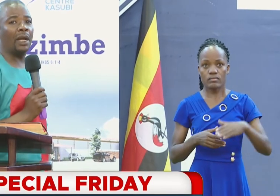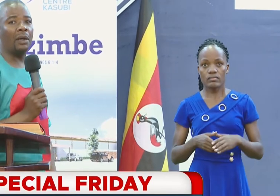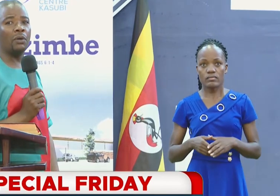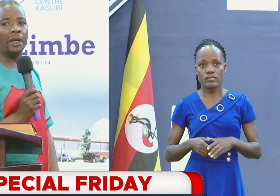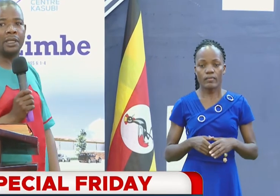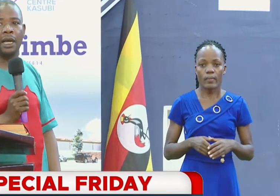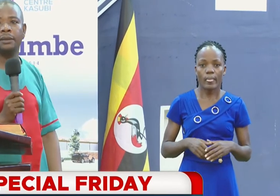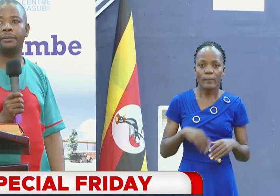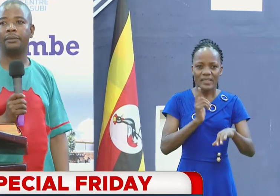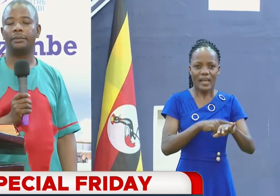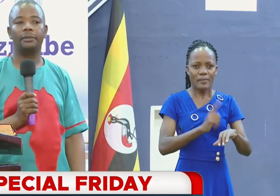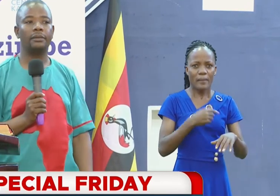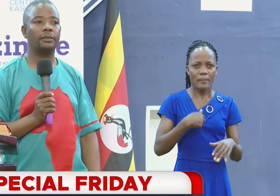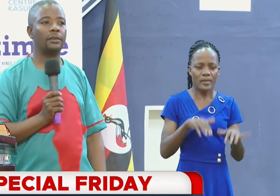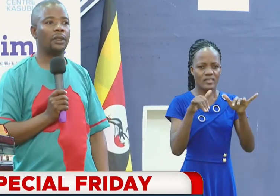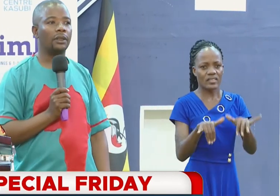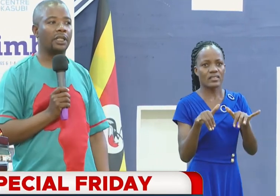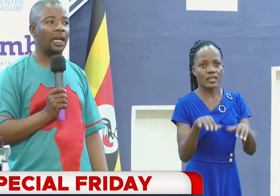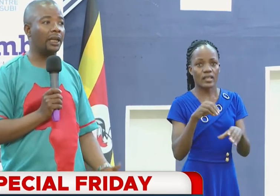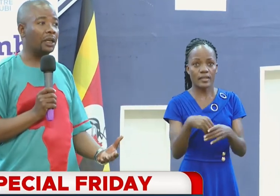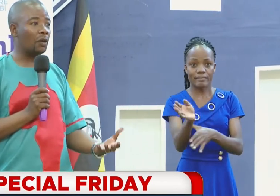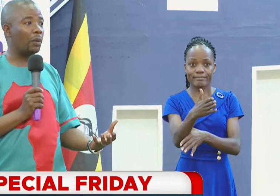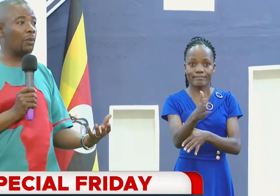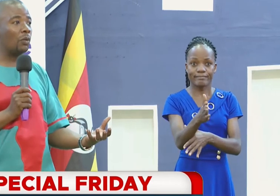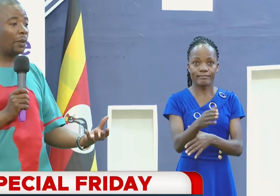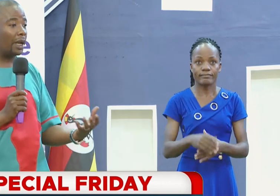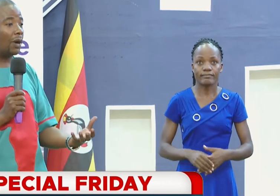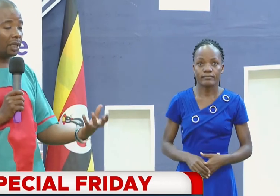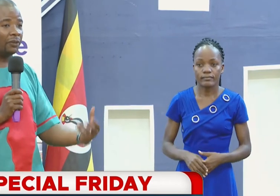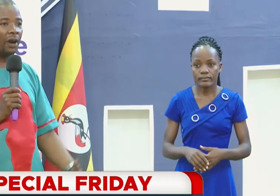Be restored. The time I've been in ministry, I've